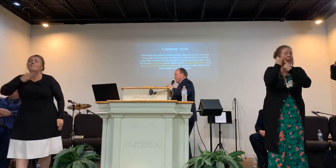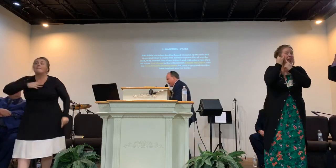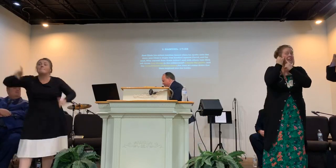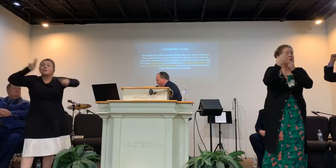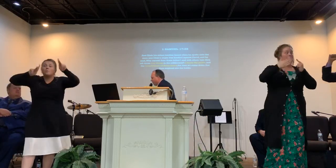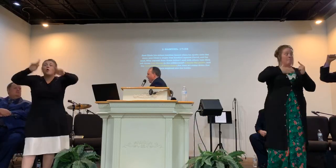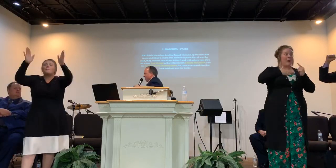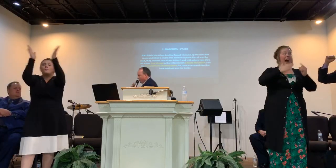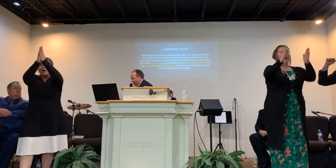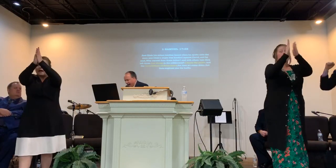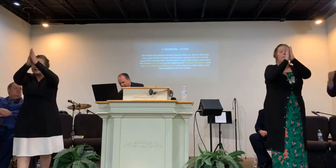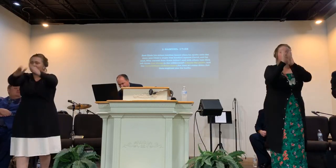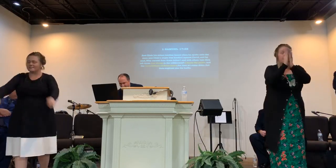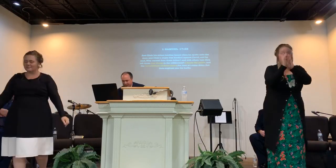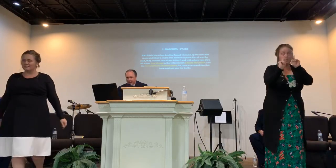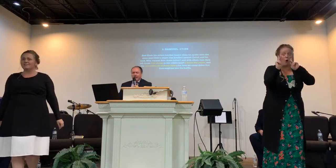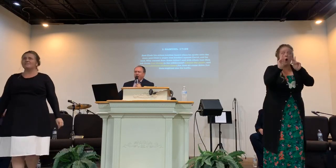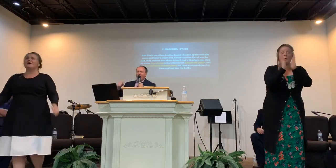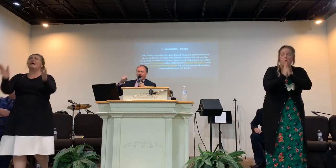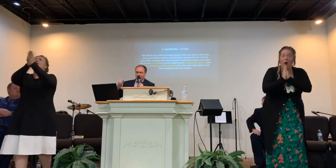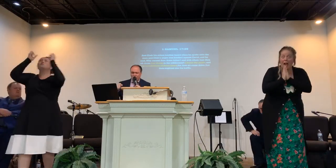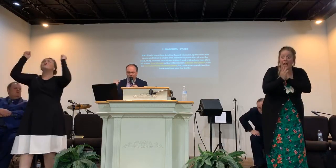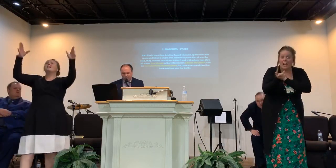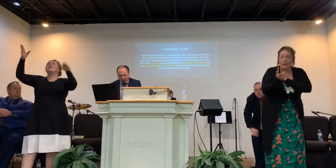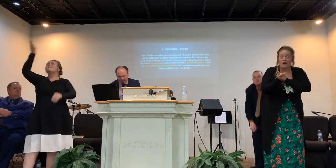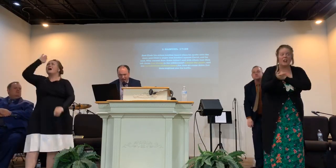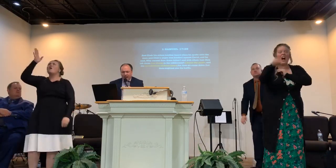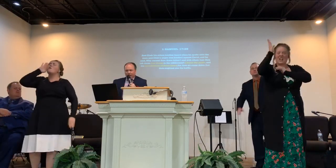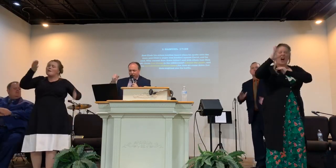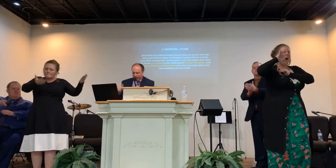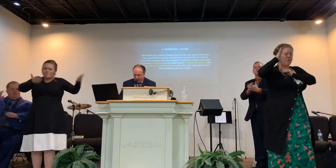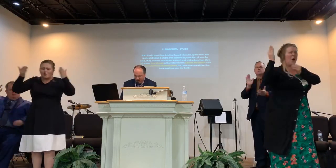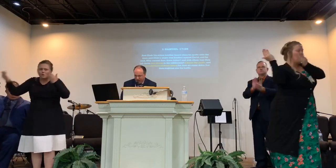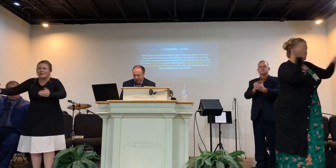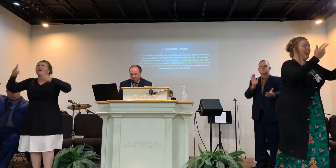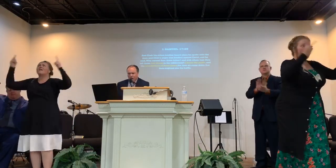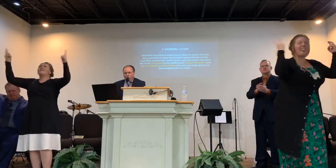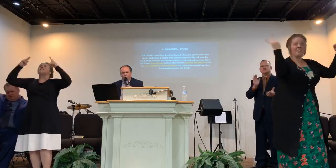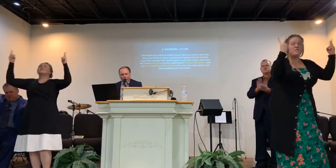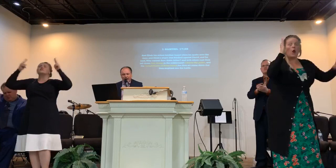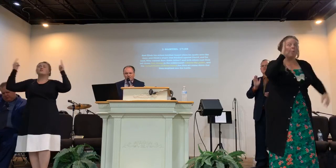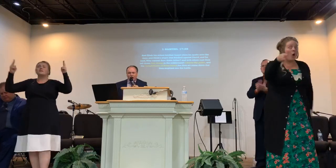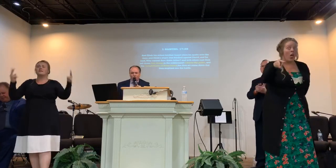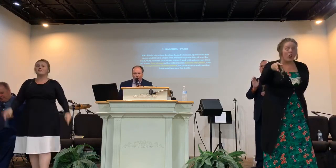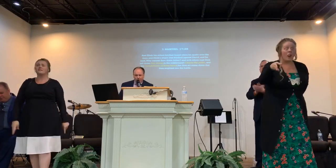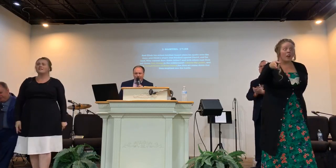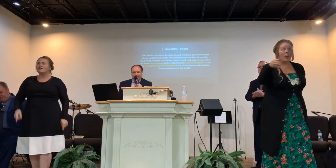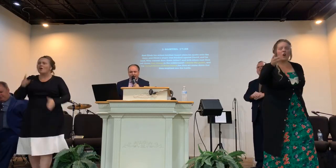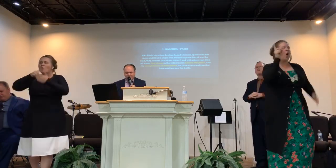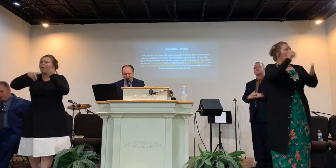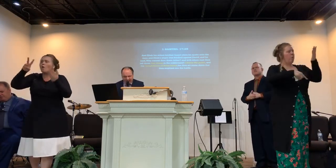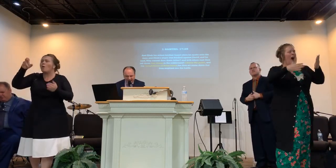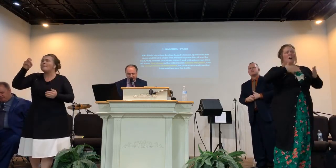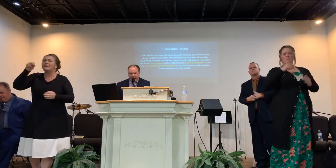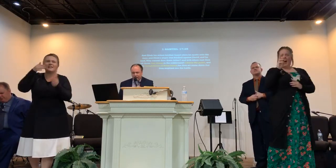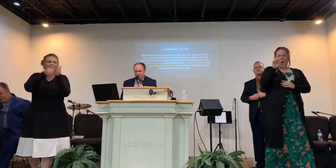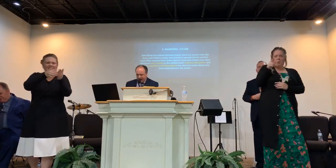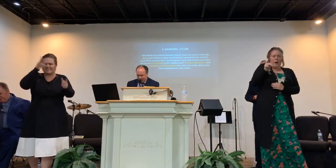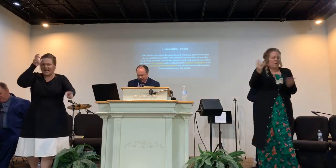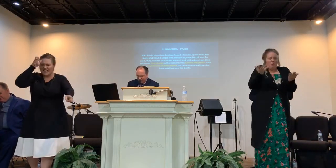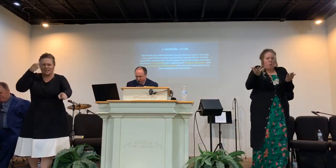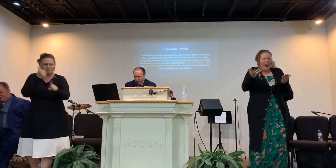my people pray, God is going to bring the victory. What is our weapon against